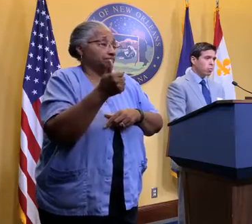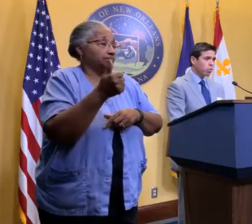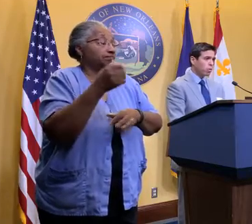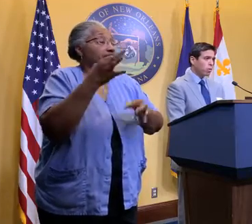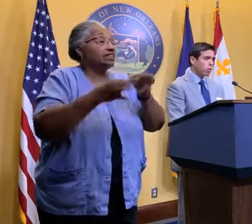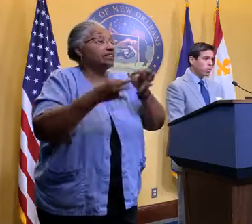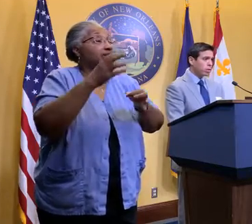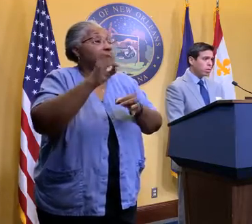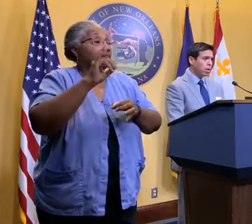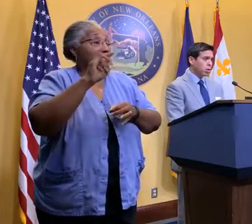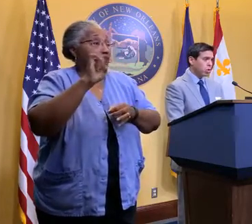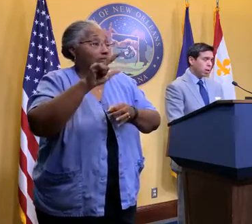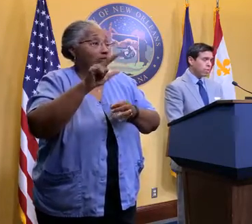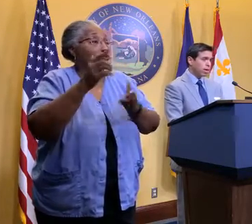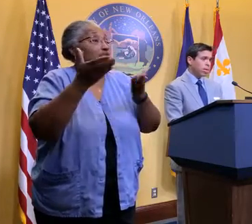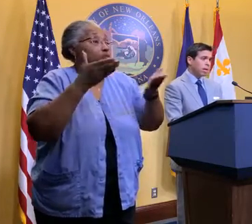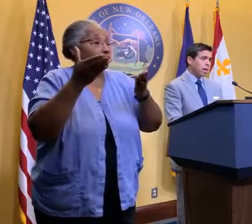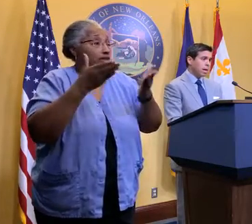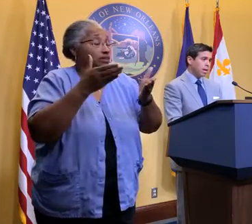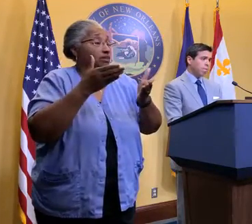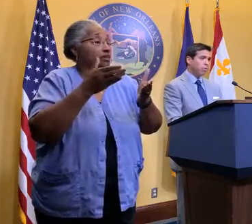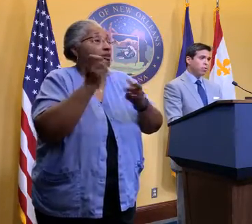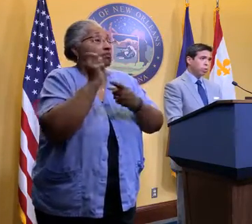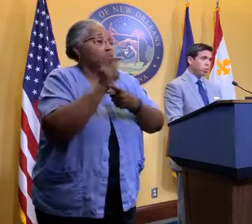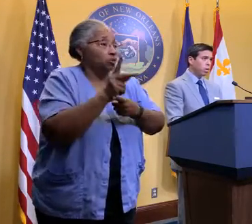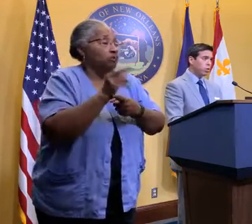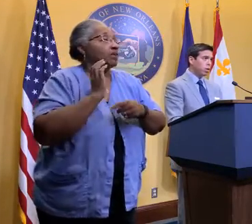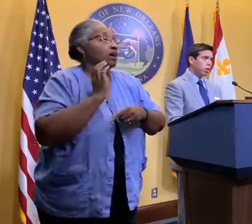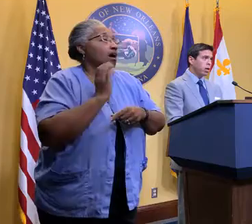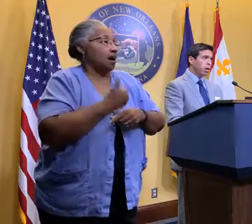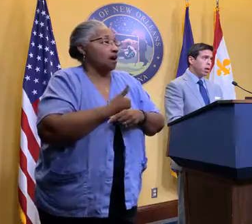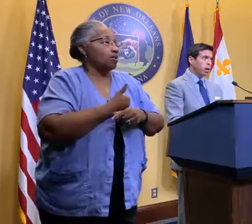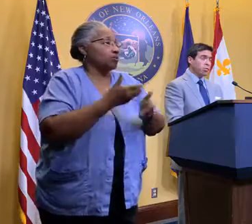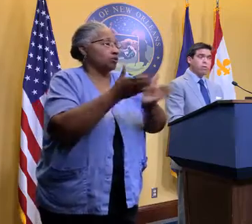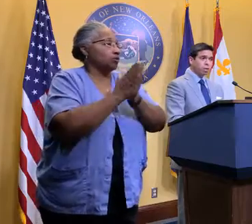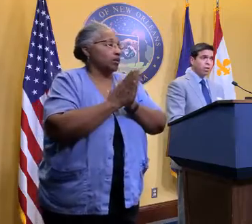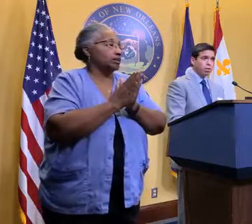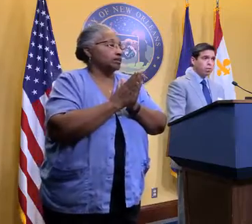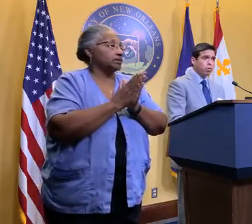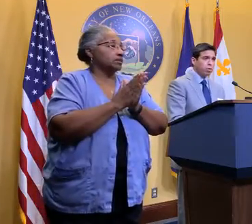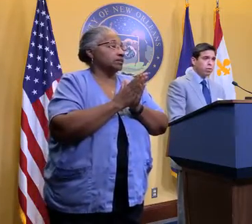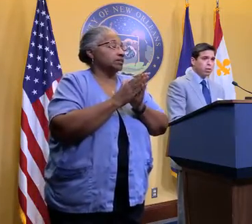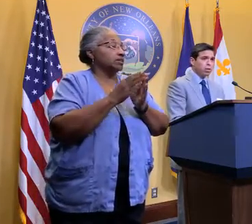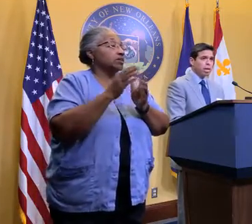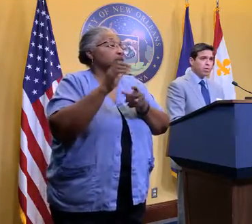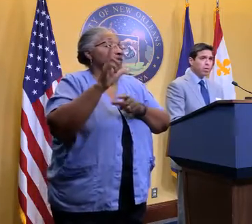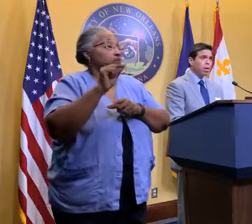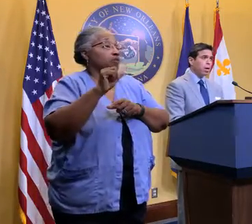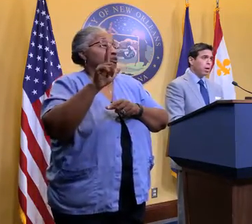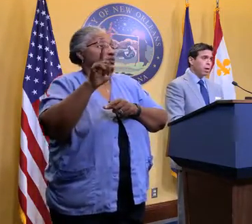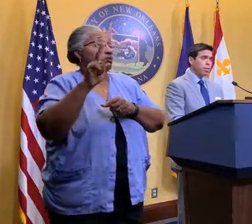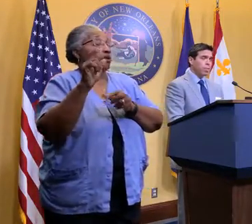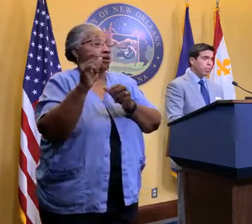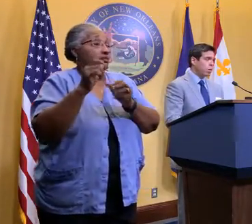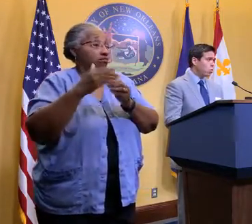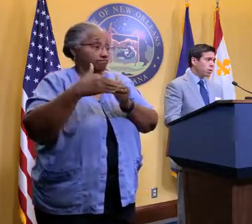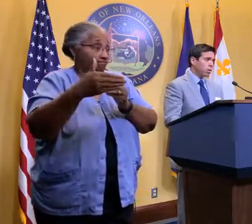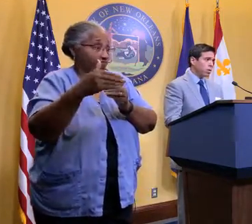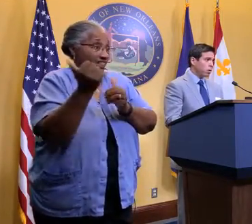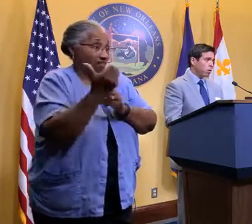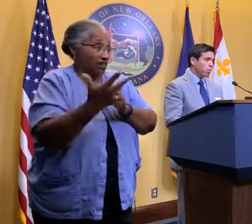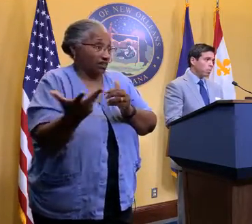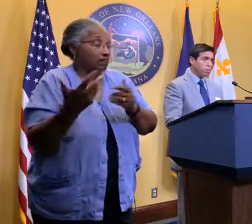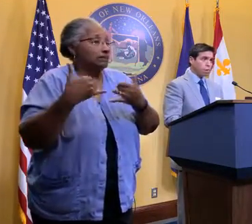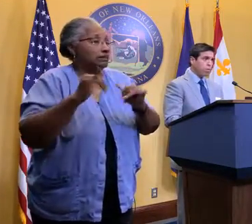Service Commission approves our request to waive that. And for 2021, everything still, of course, is on the table. The